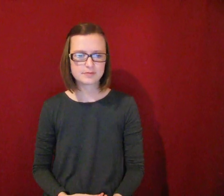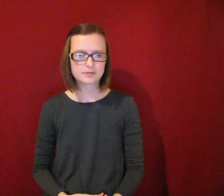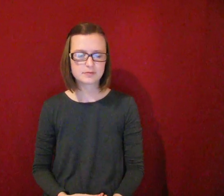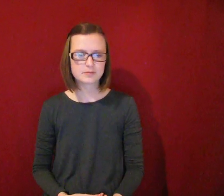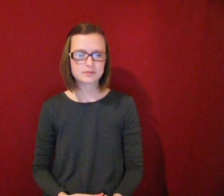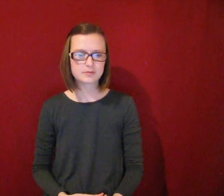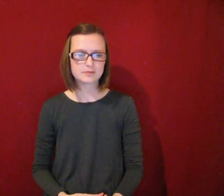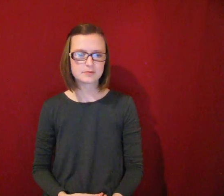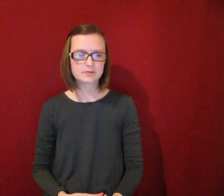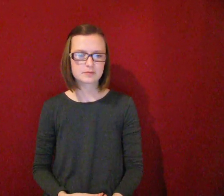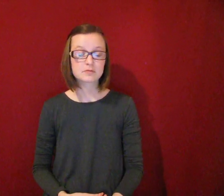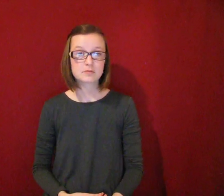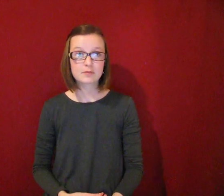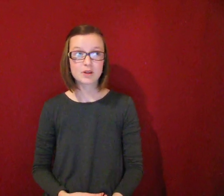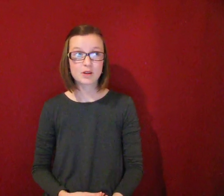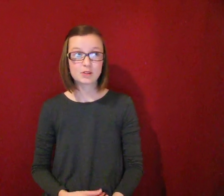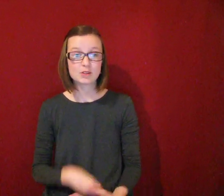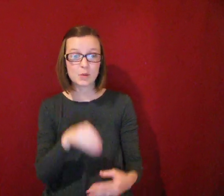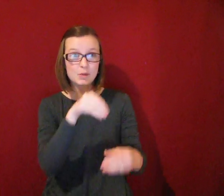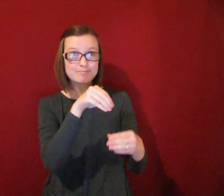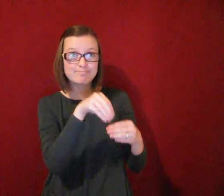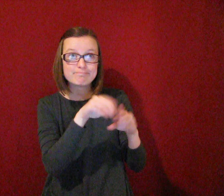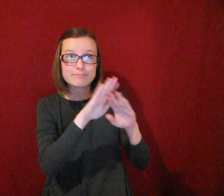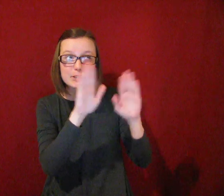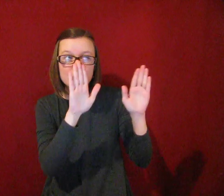And how many people live in the home with you?